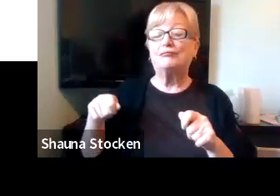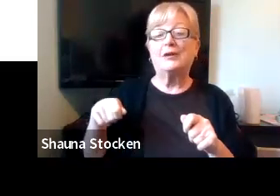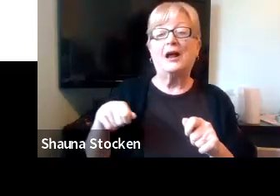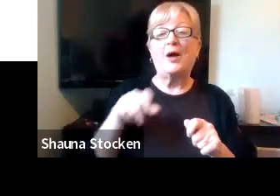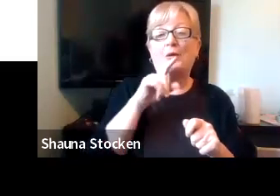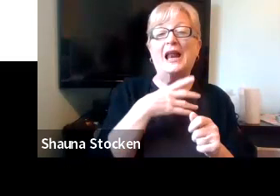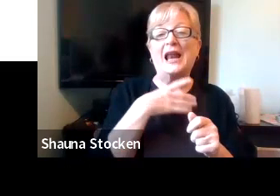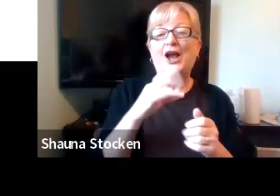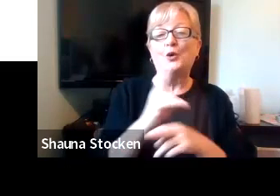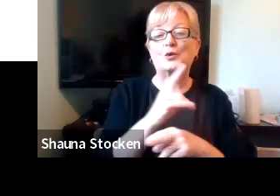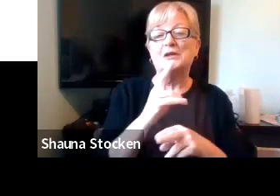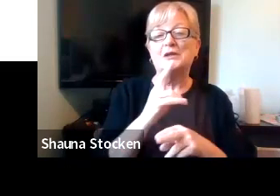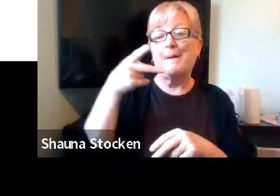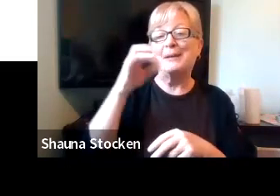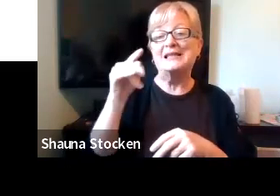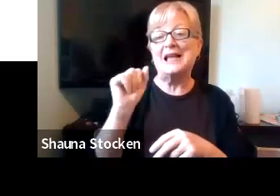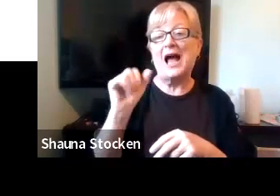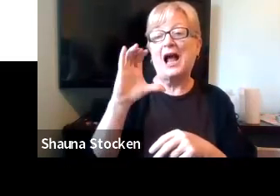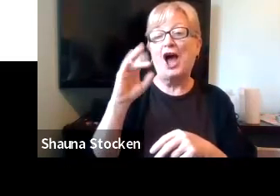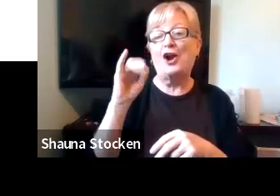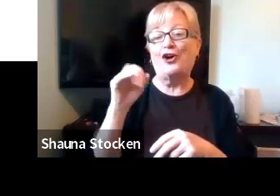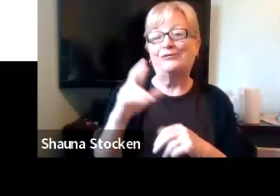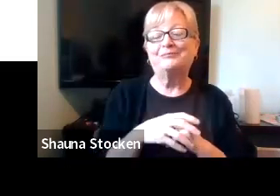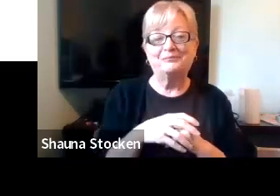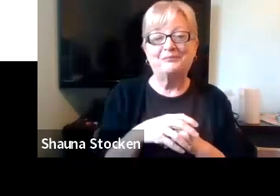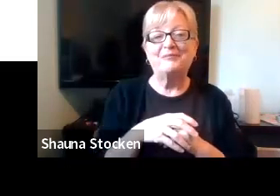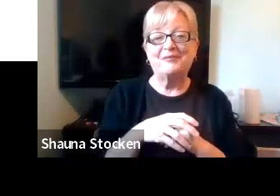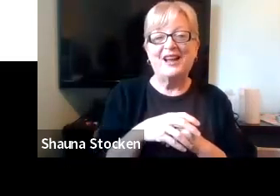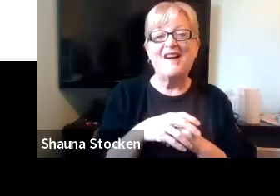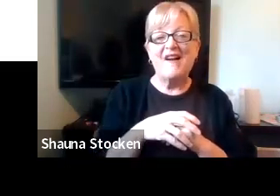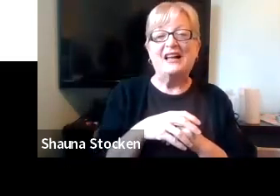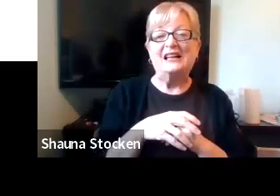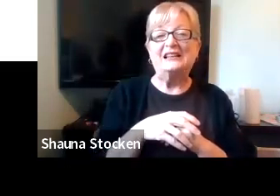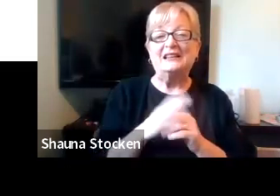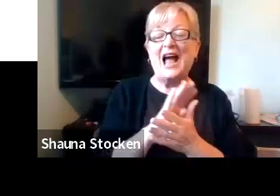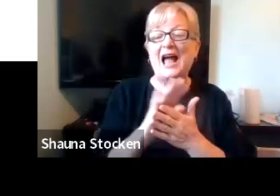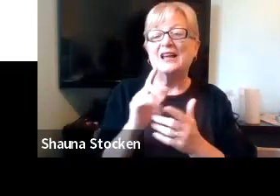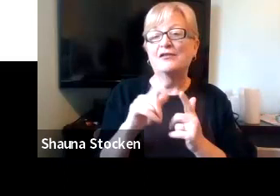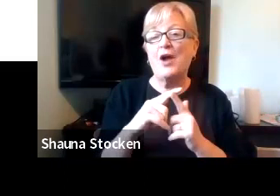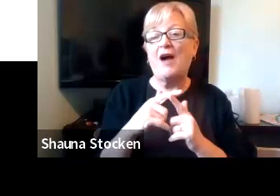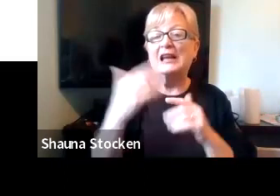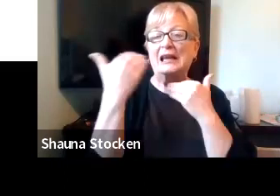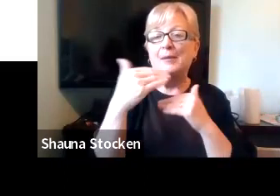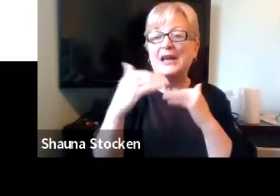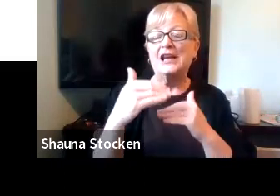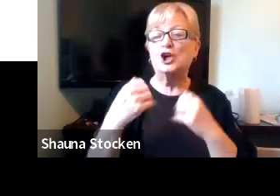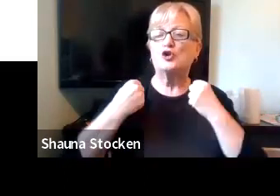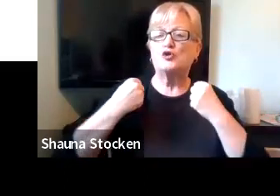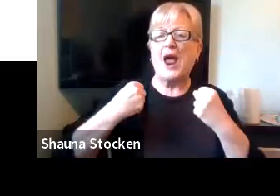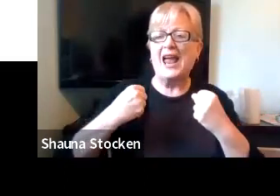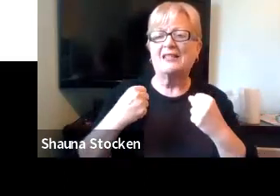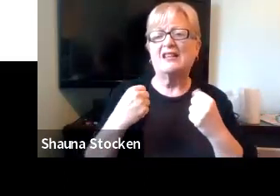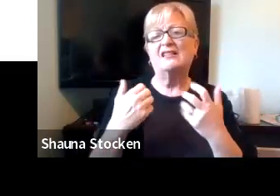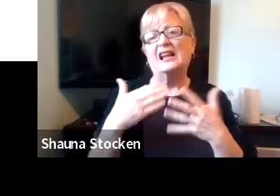using the pizza cutter. Works well if you maybe have some limited strength or mobility in your hands. This